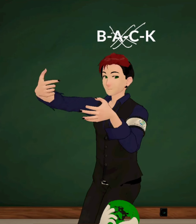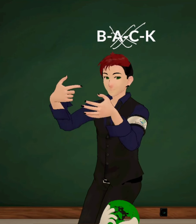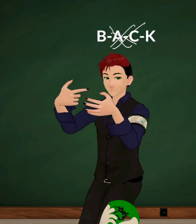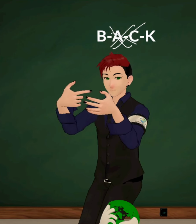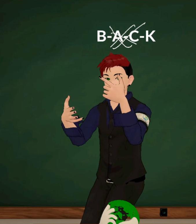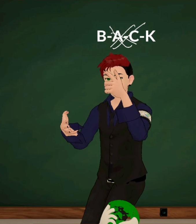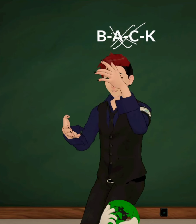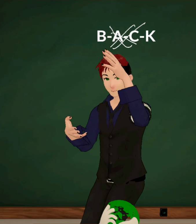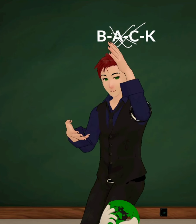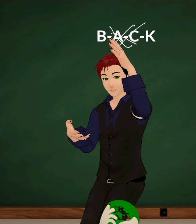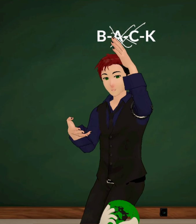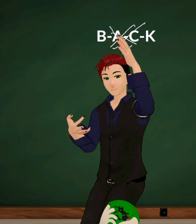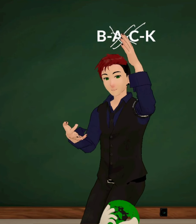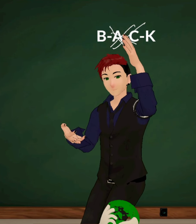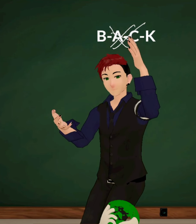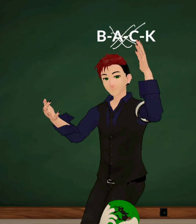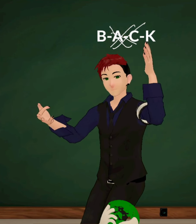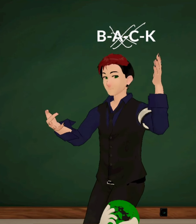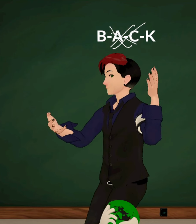you going to let me clear you or not?